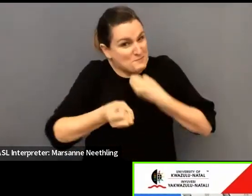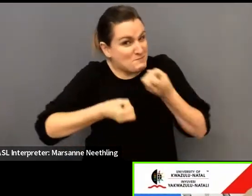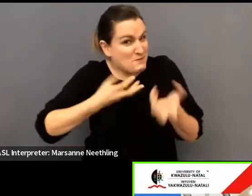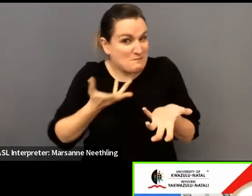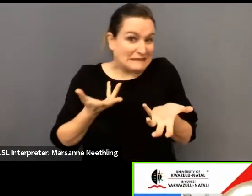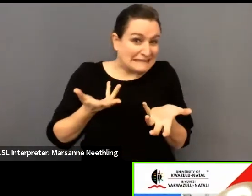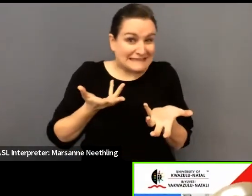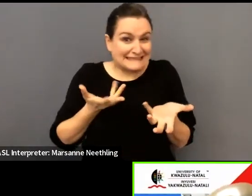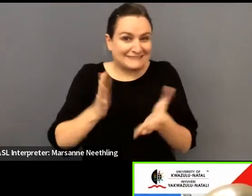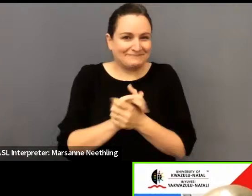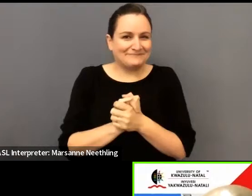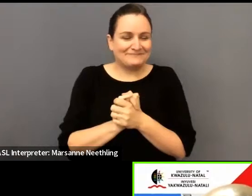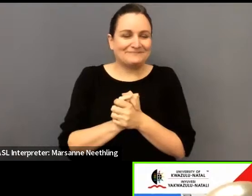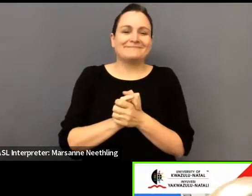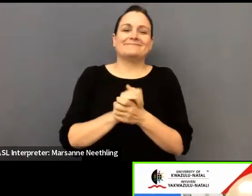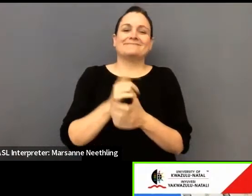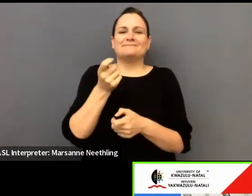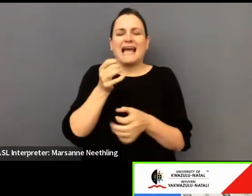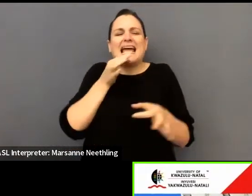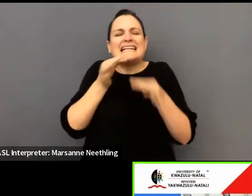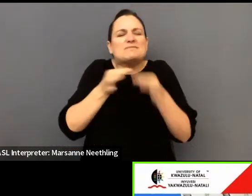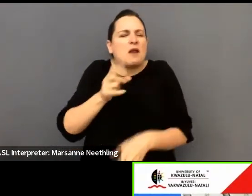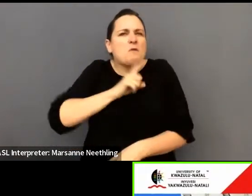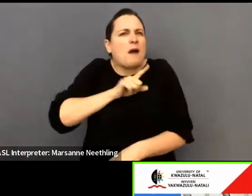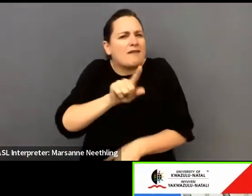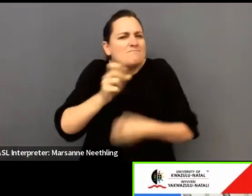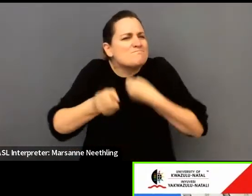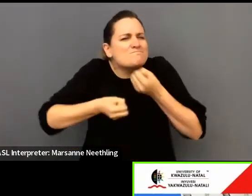over to Modieki.